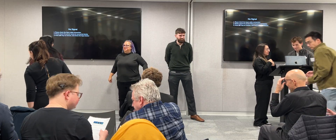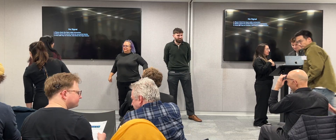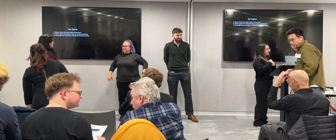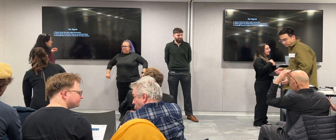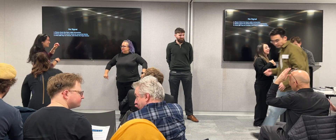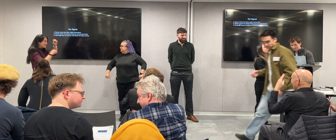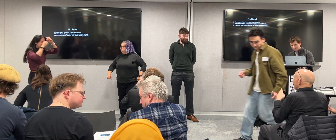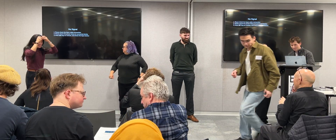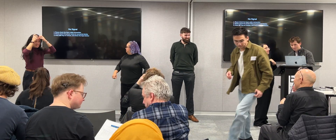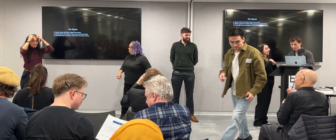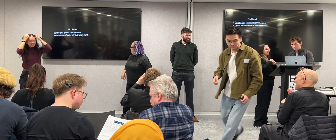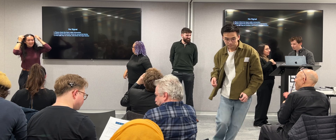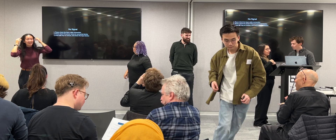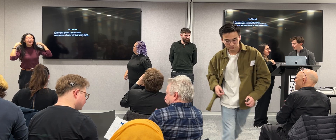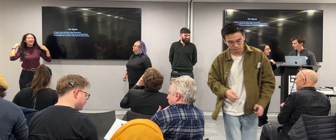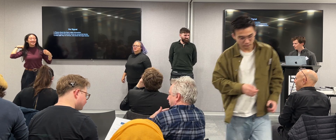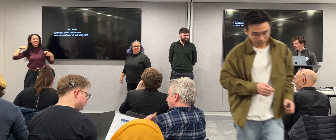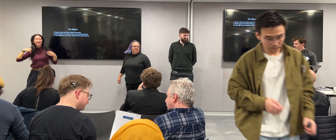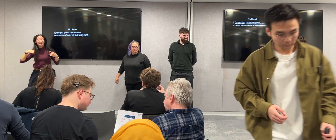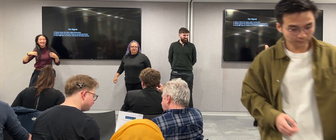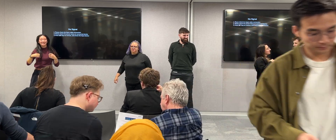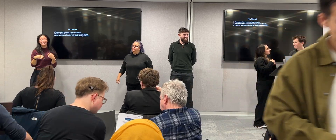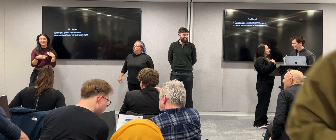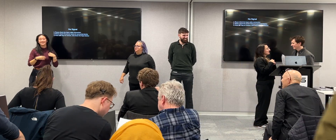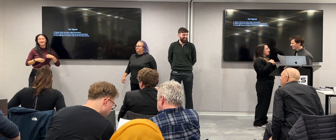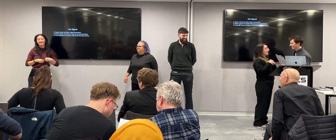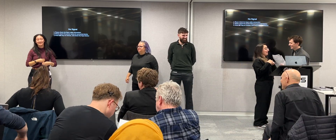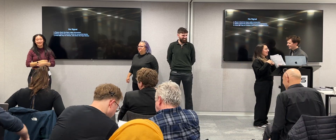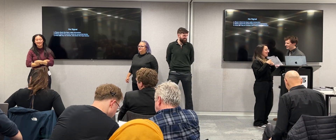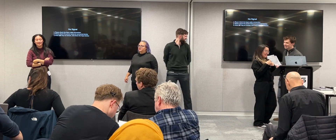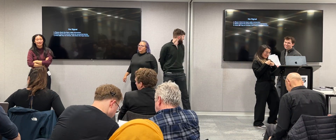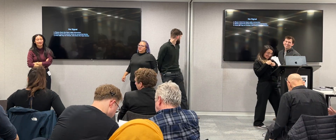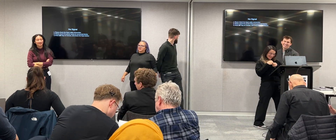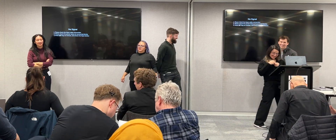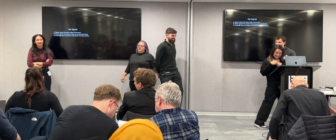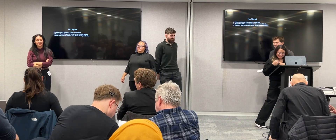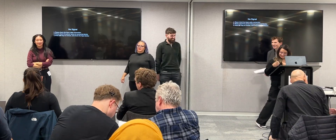Teacher Kiziltepe. Teacher Kizeltep? Yes, Kiziltepe. Oh, Kizeltep. It's